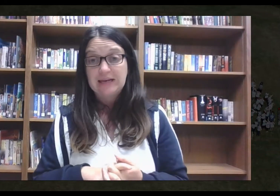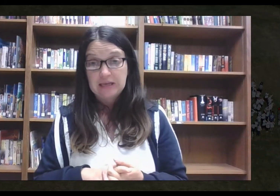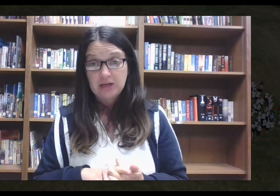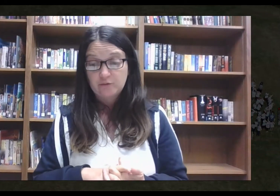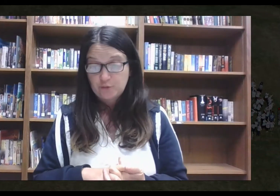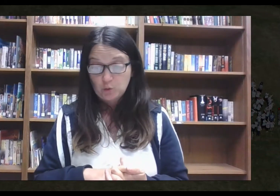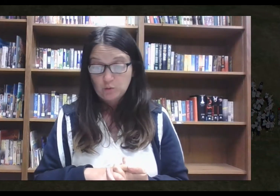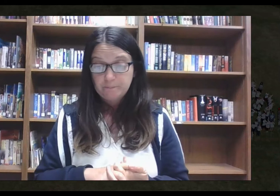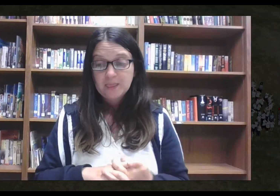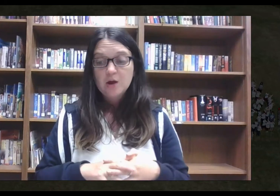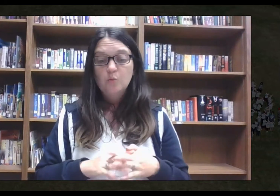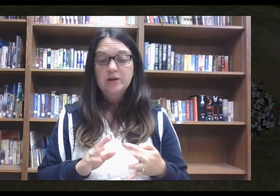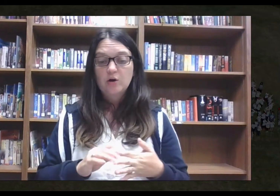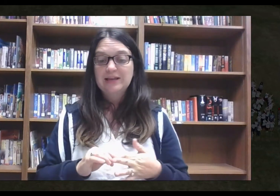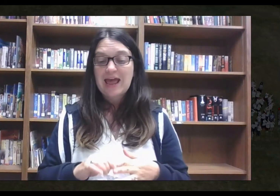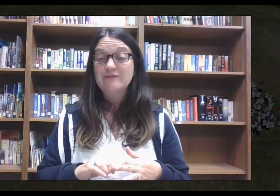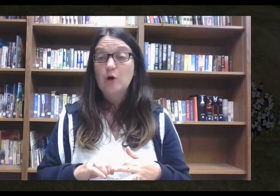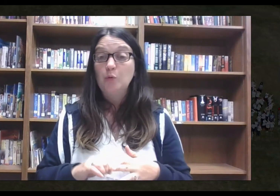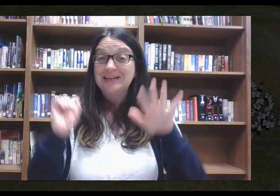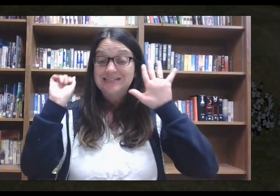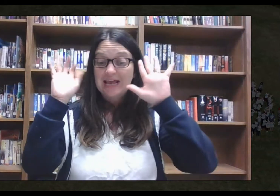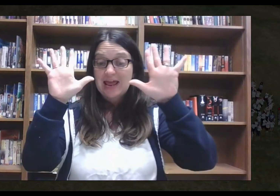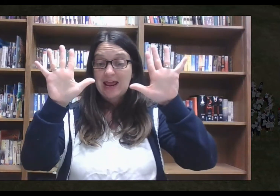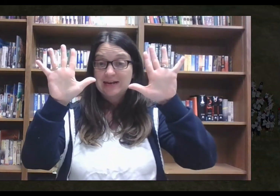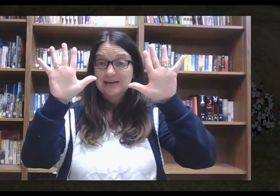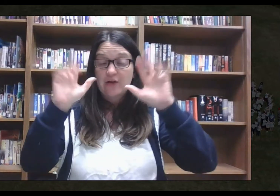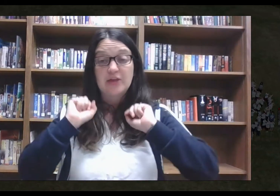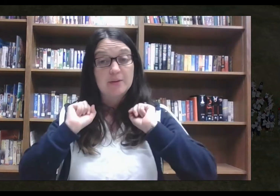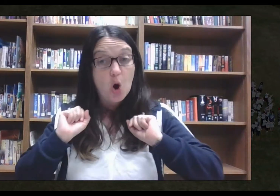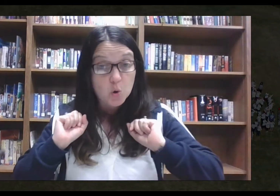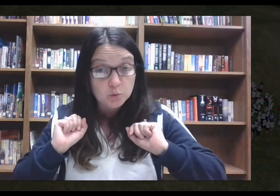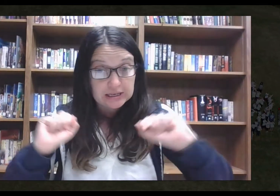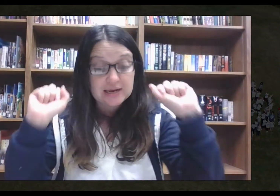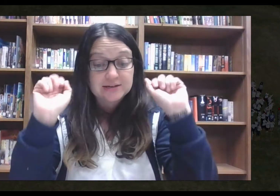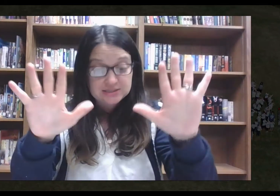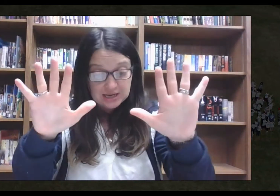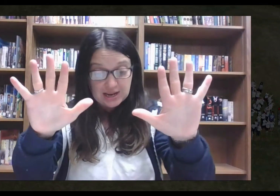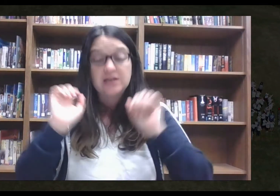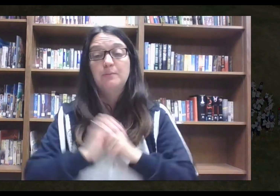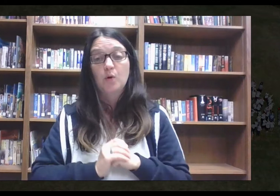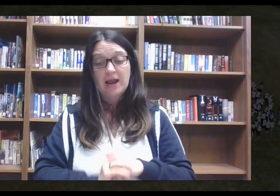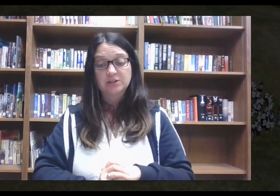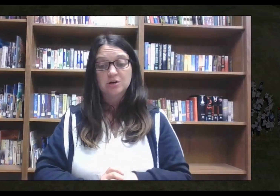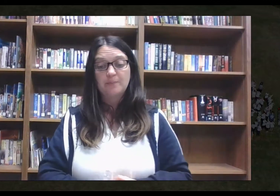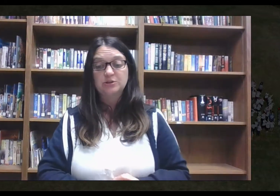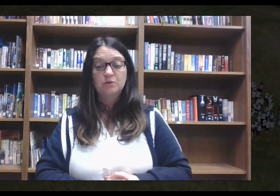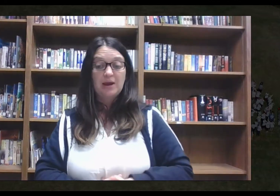paid in full. We currently have only 10, count them, only 10 more extra copies